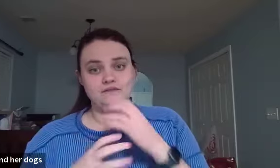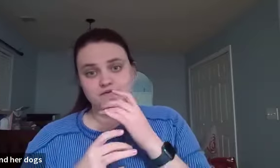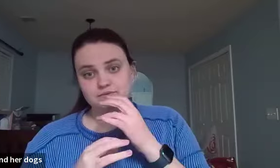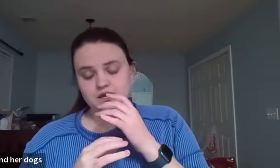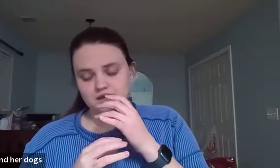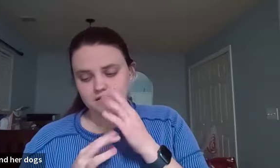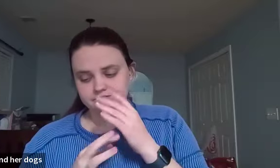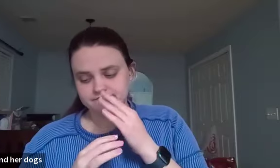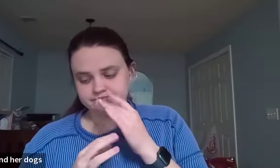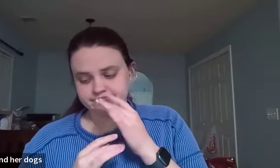like the